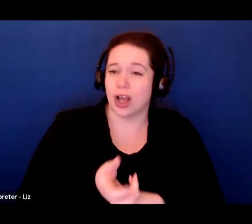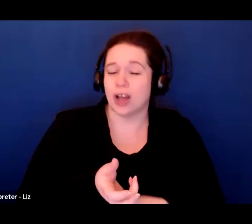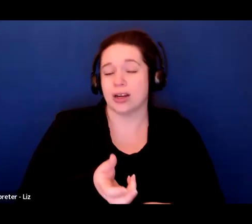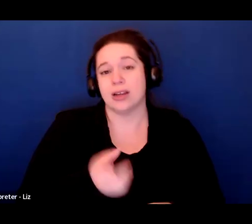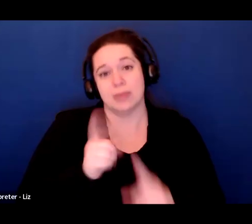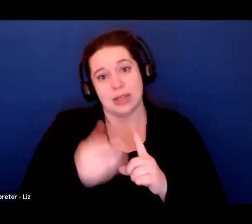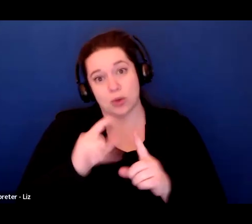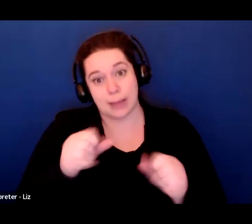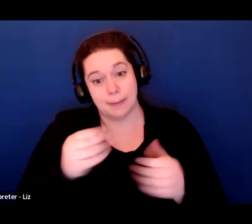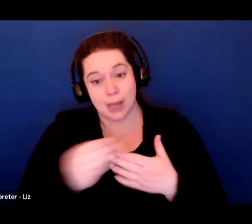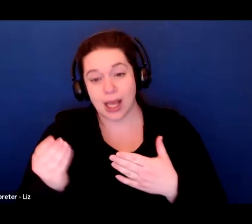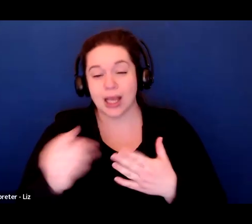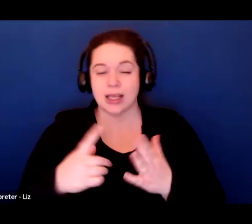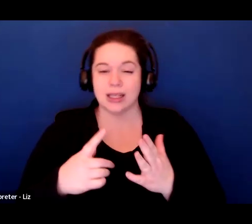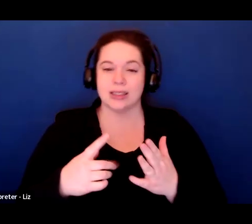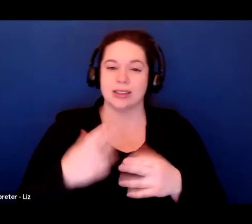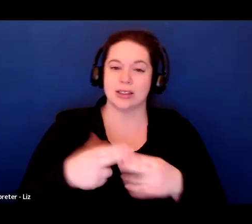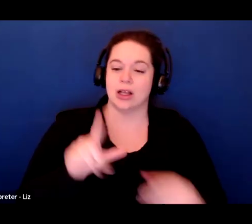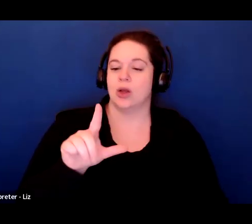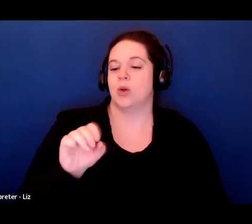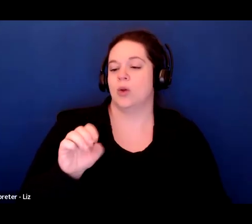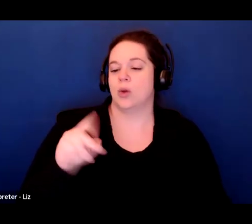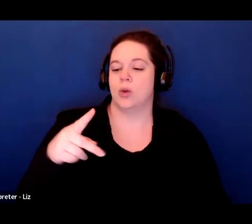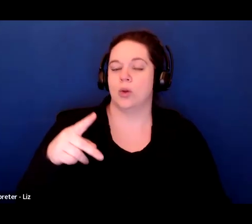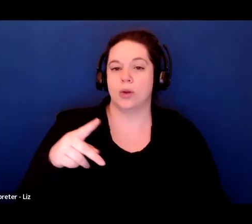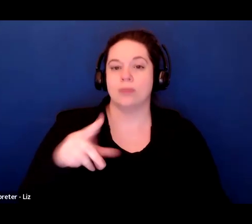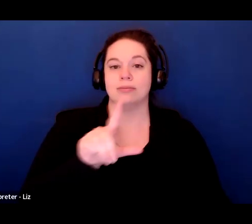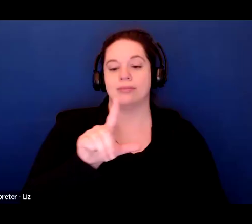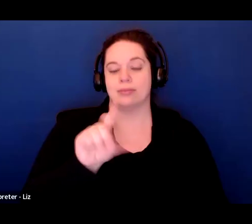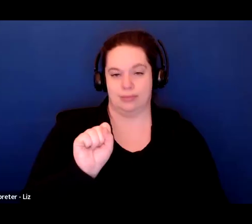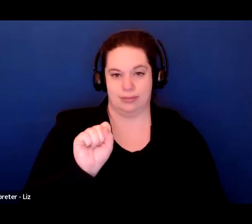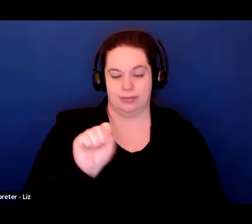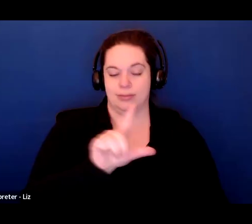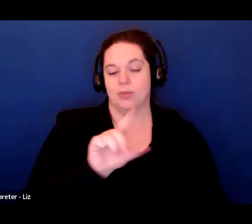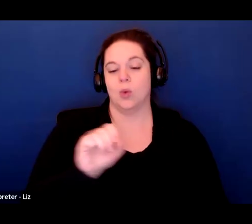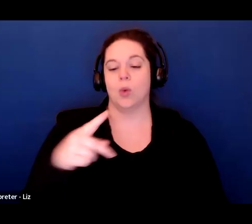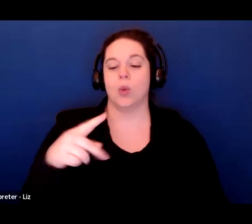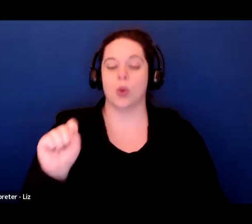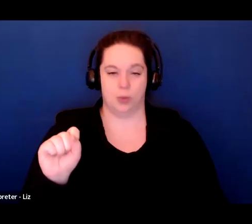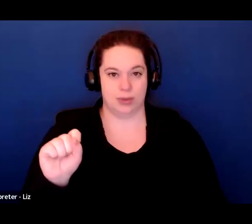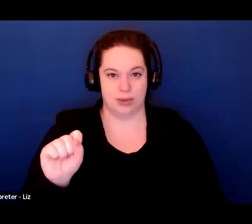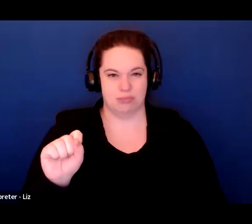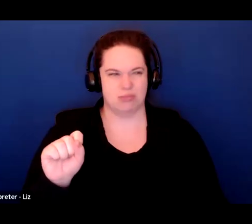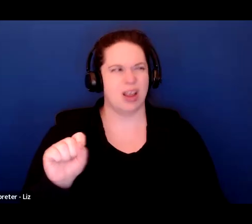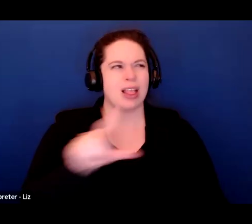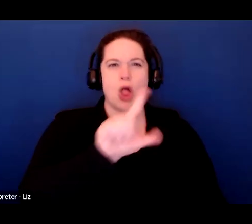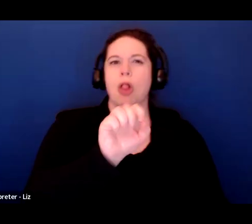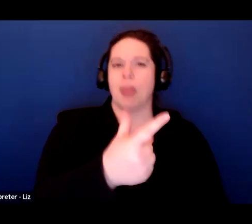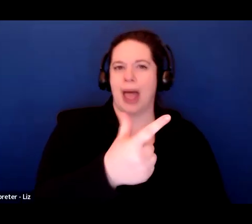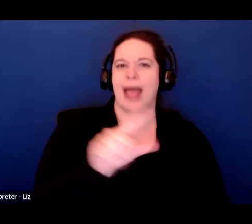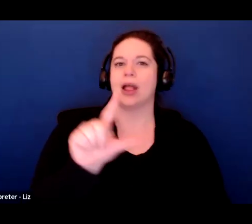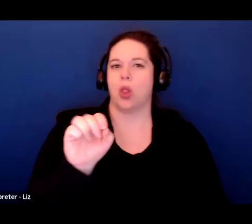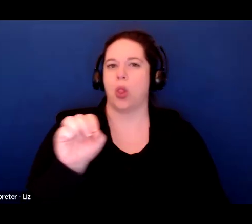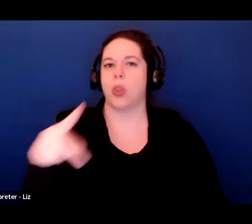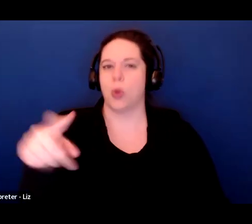buy, which is like they're called loops, Loops. leg loops. And